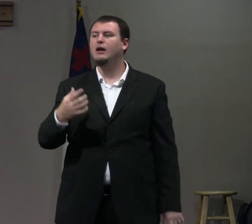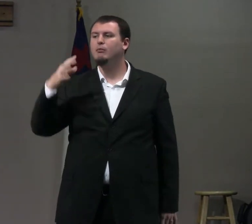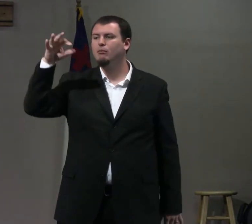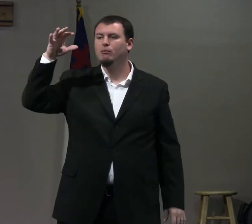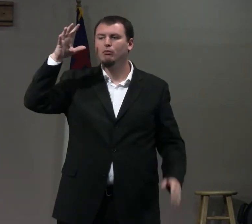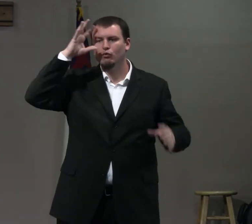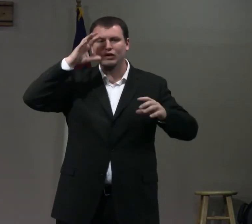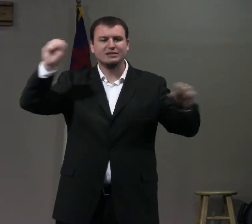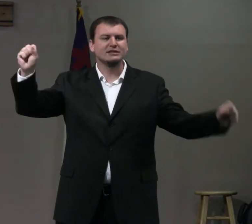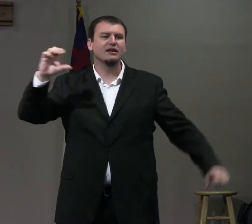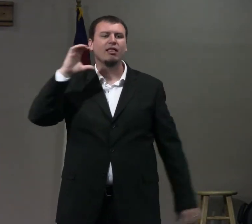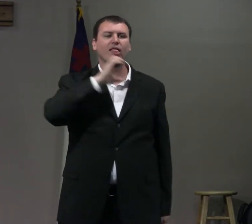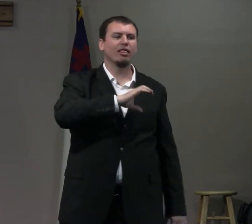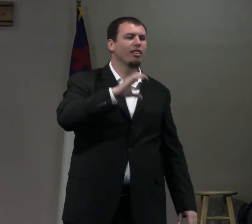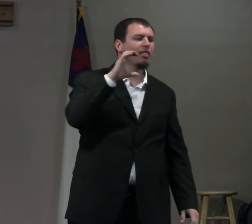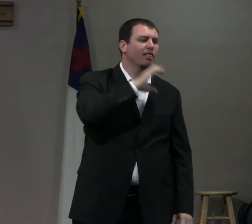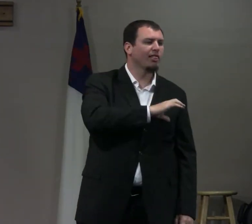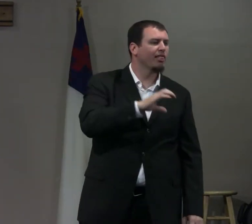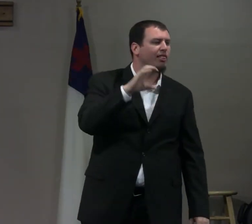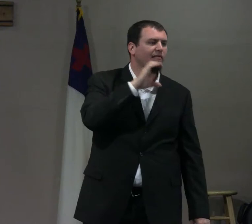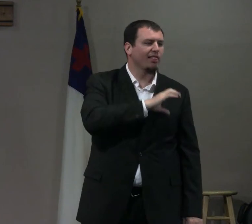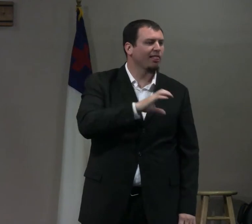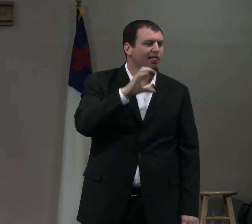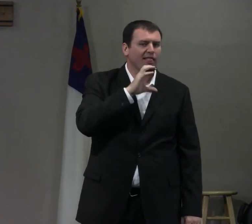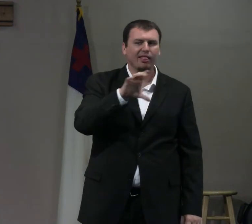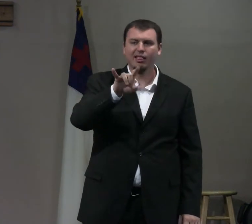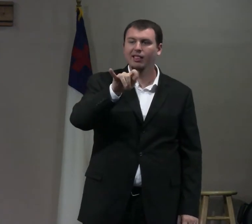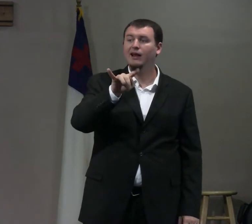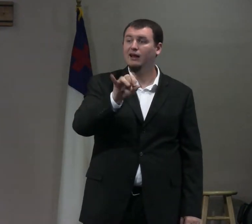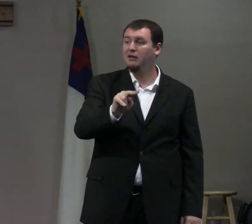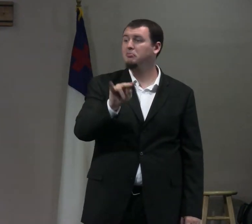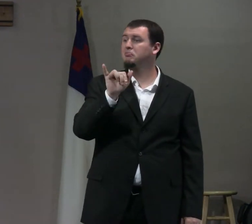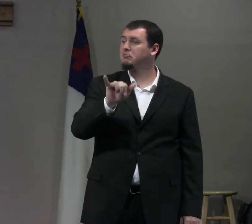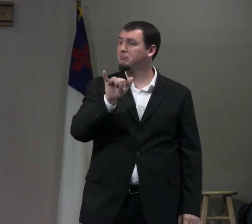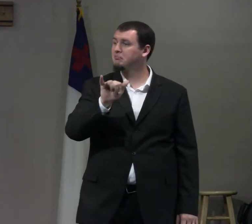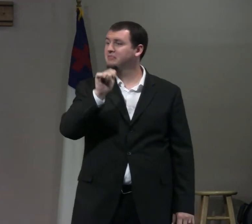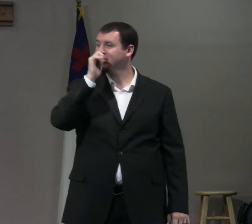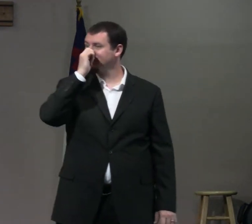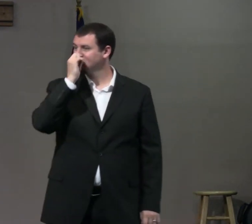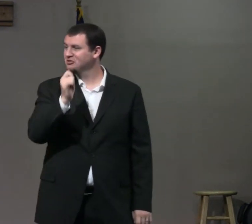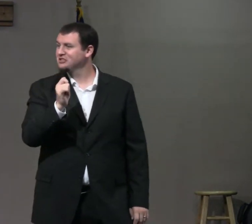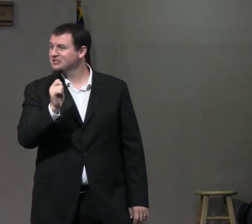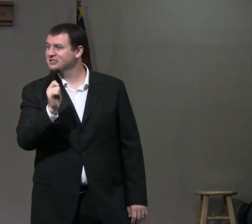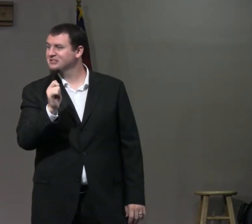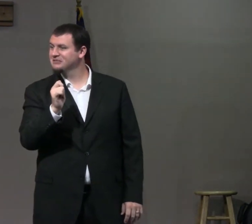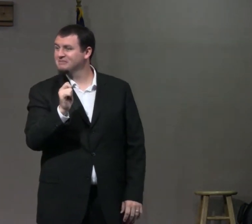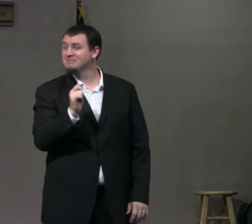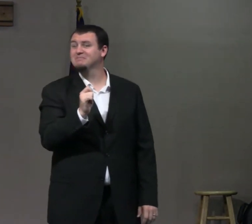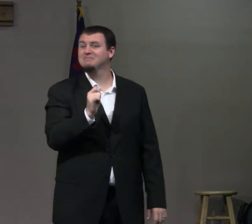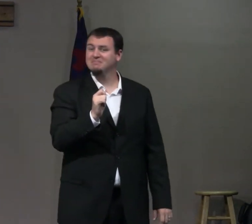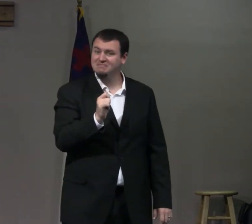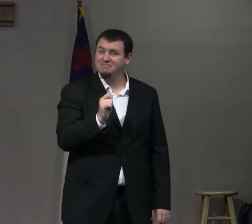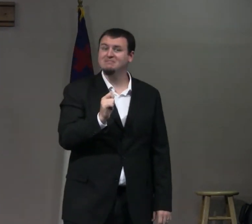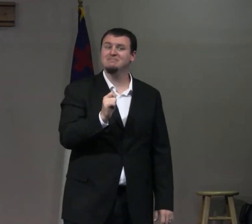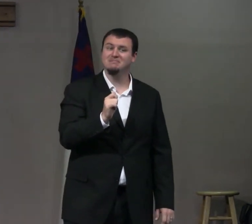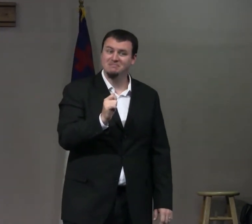Clinton, he signed President Clinton with this. He lied. It's interesting.